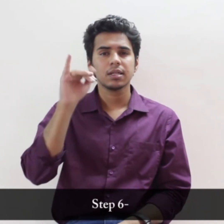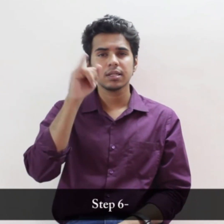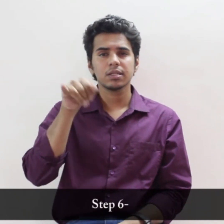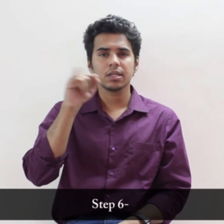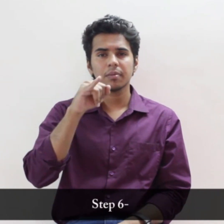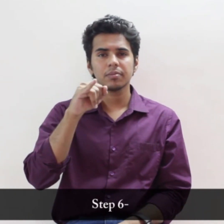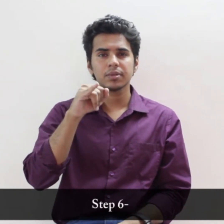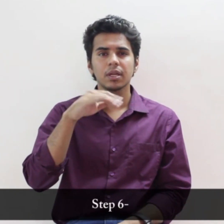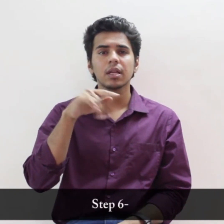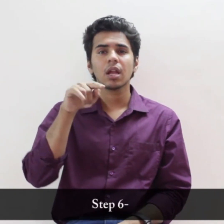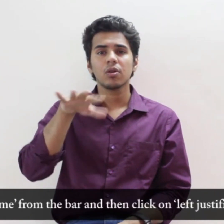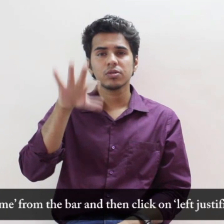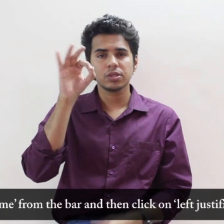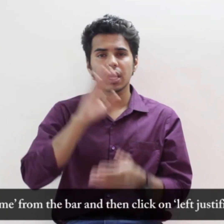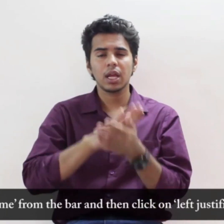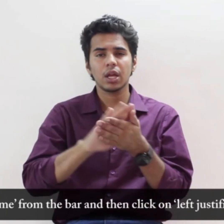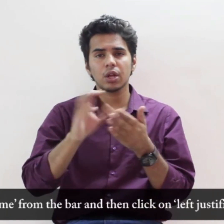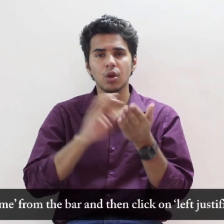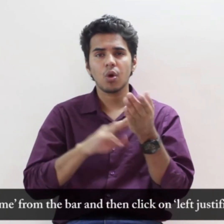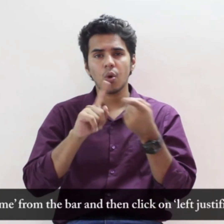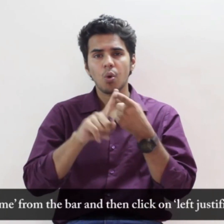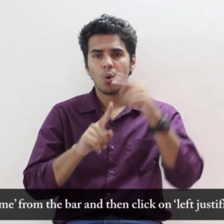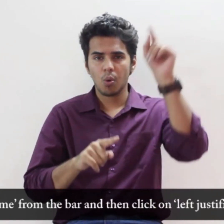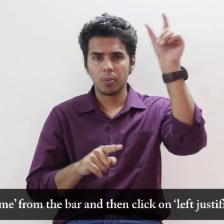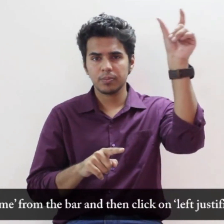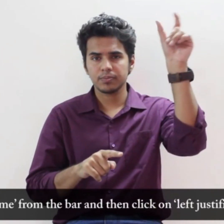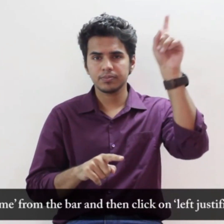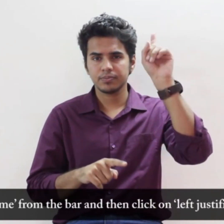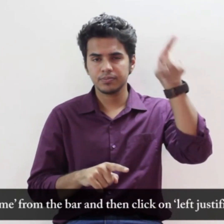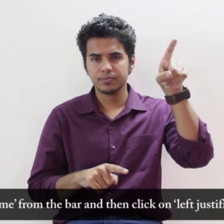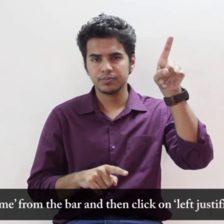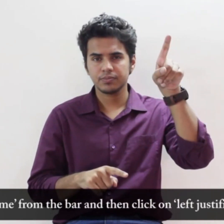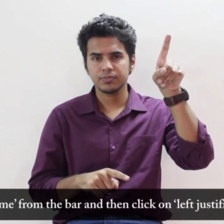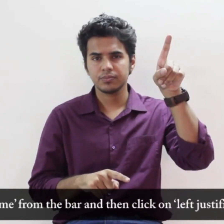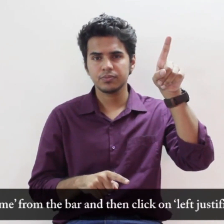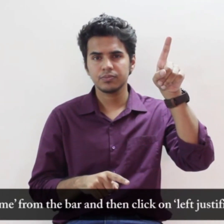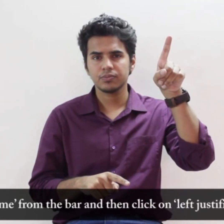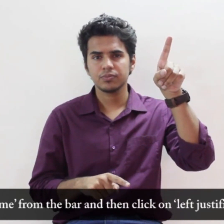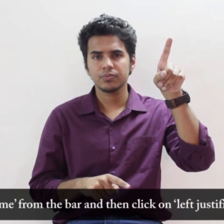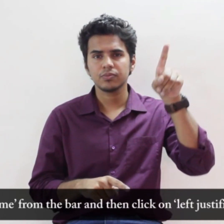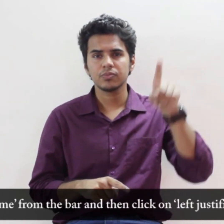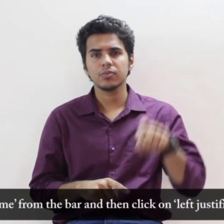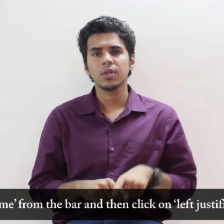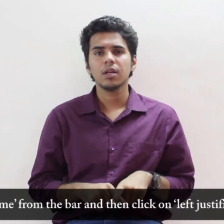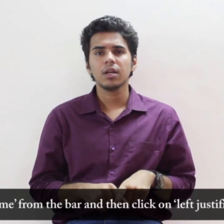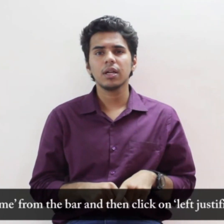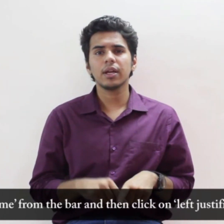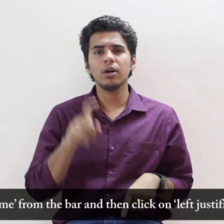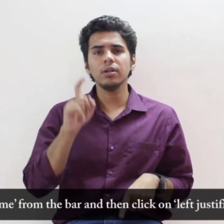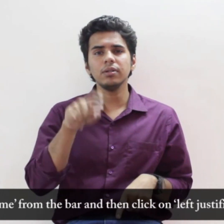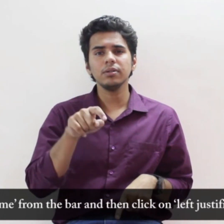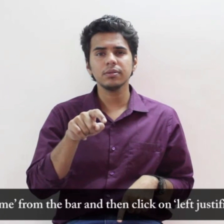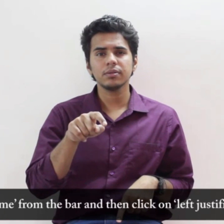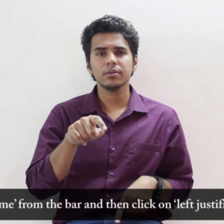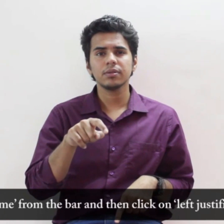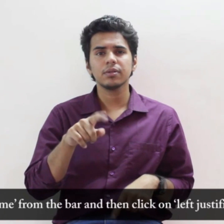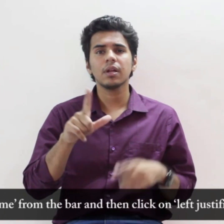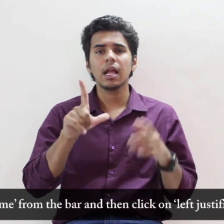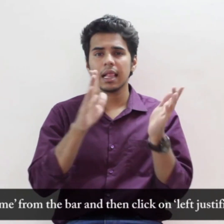Step 6. Now select Home from the bar and then click on Left Justification button.